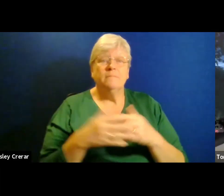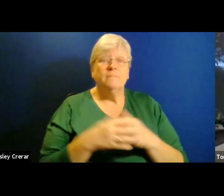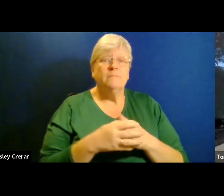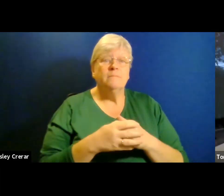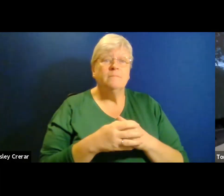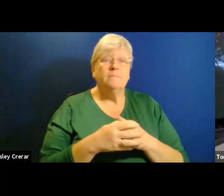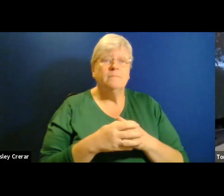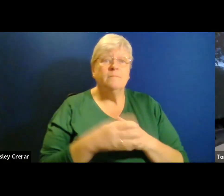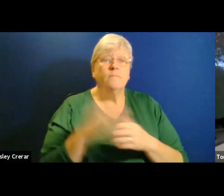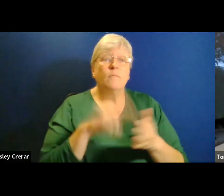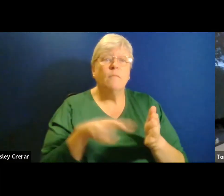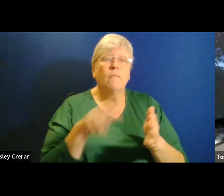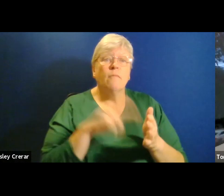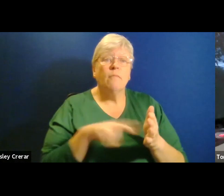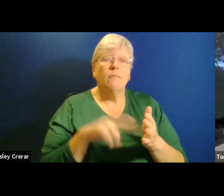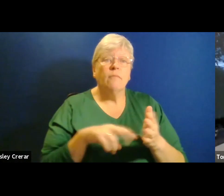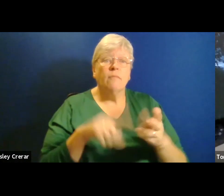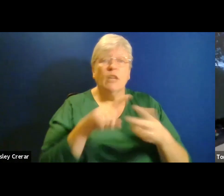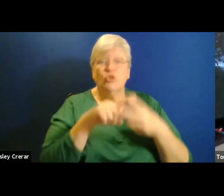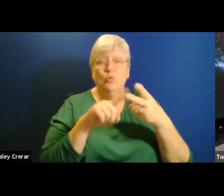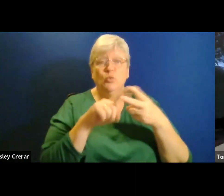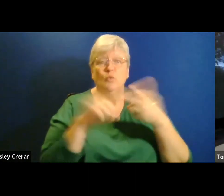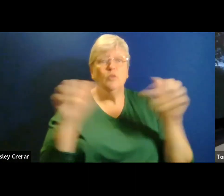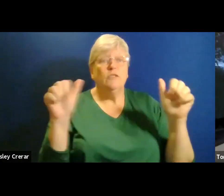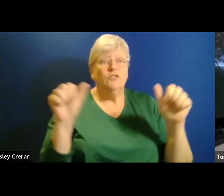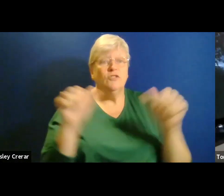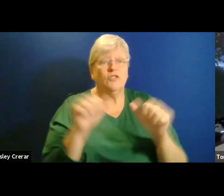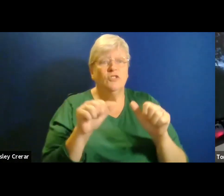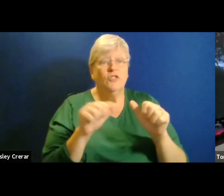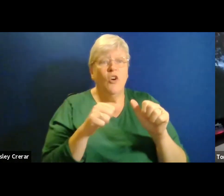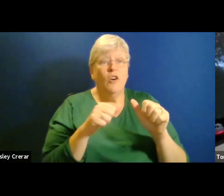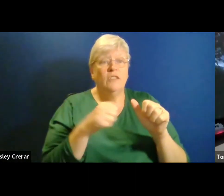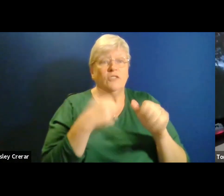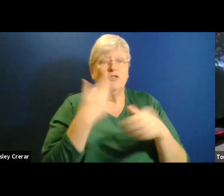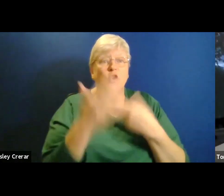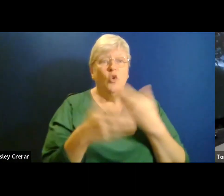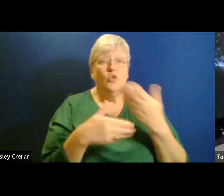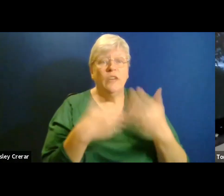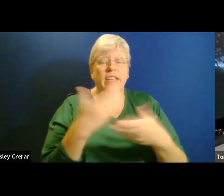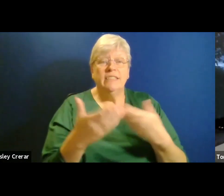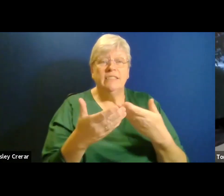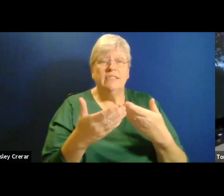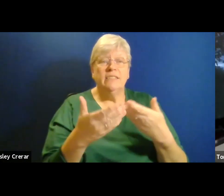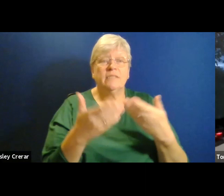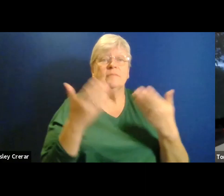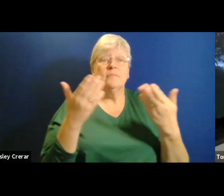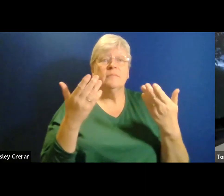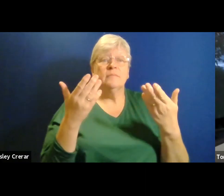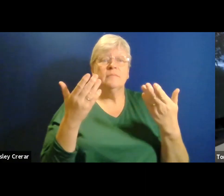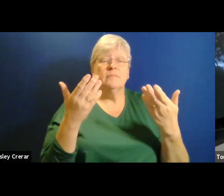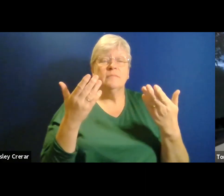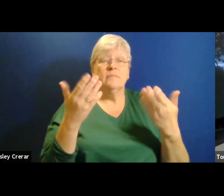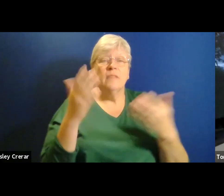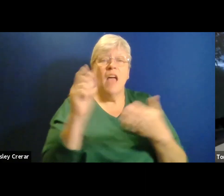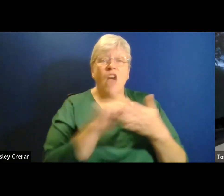I'm going to read two very short stories, and I'm not sure if I'll fill up the entire time, but it's two short stories which I wrote for the Occult